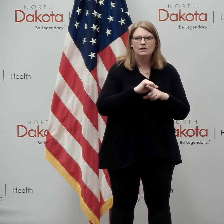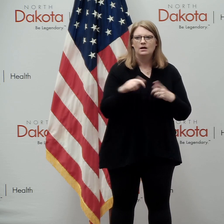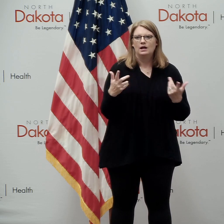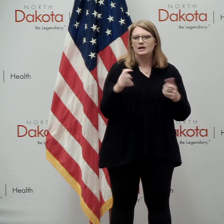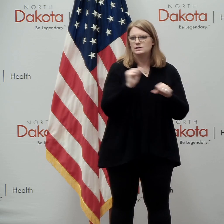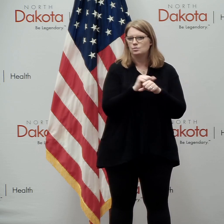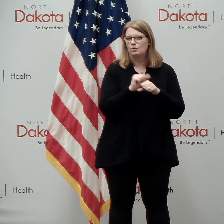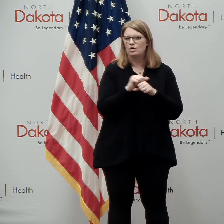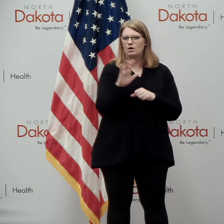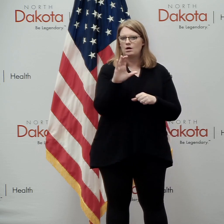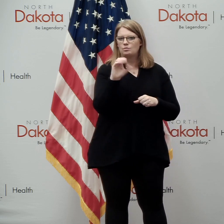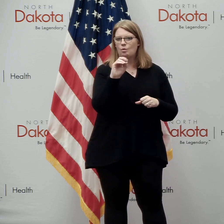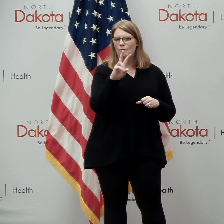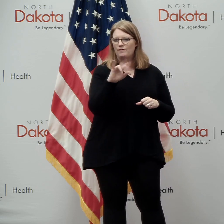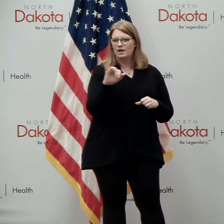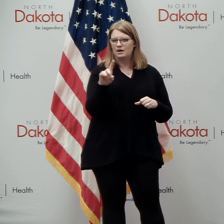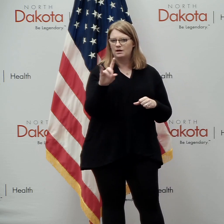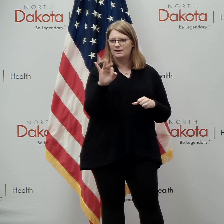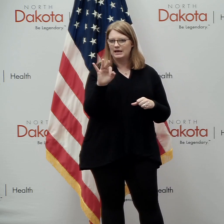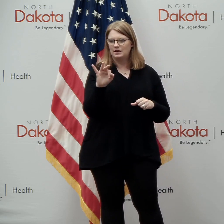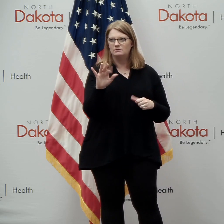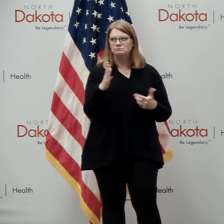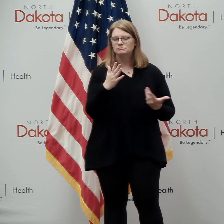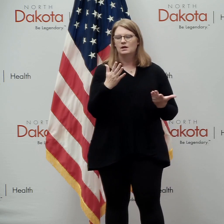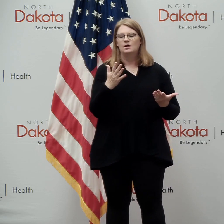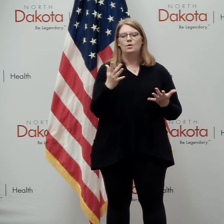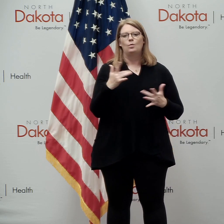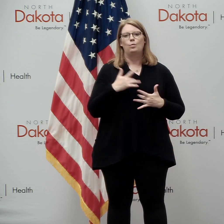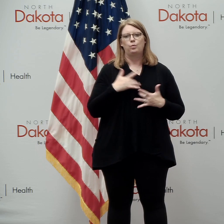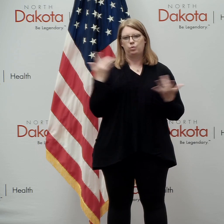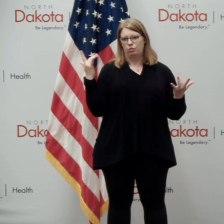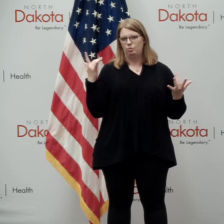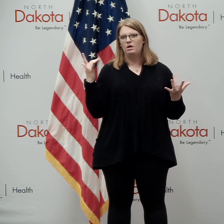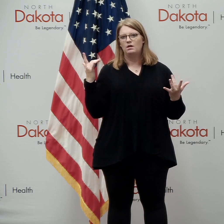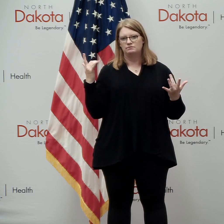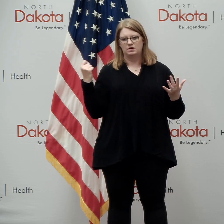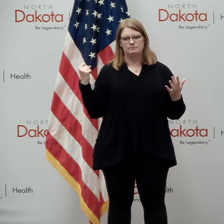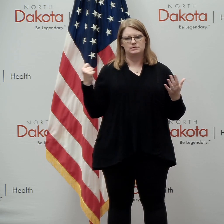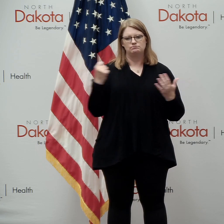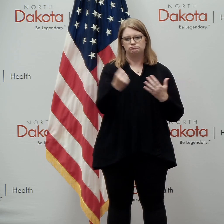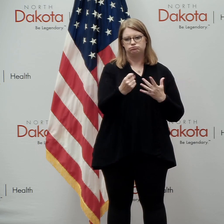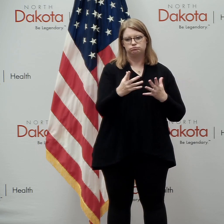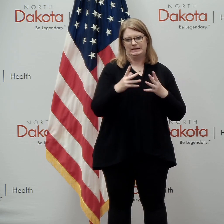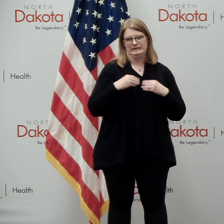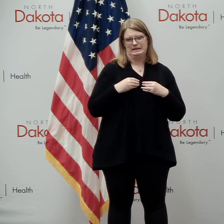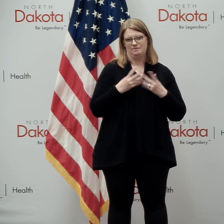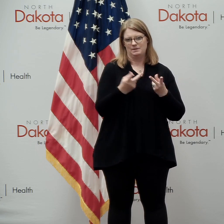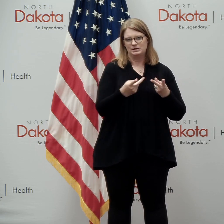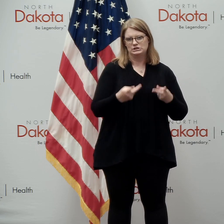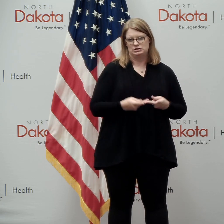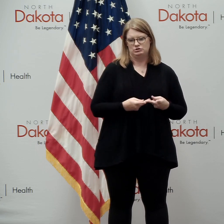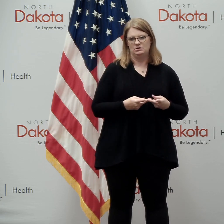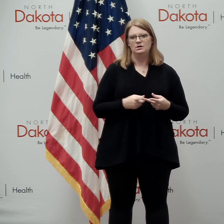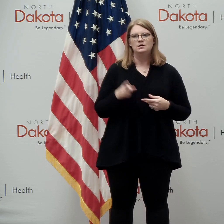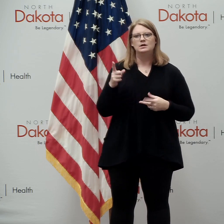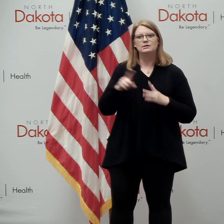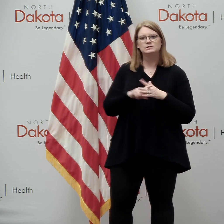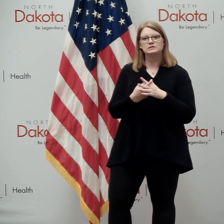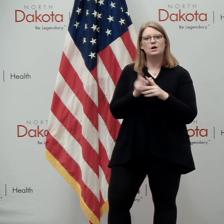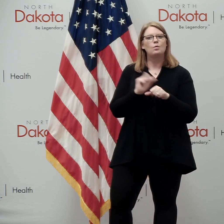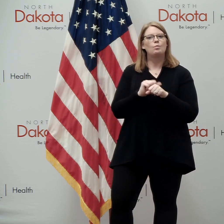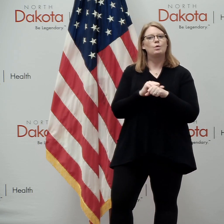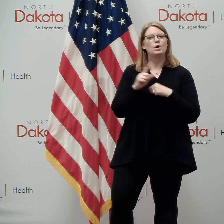on the COVID-19. We're really pleased to have him step into this interim role, and he'll begin work on